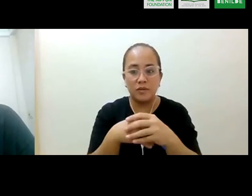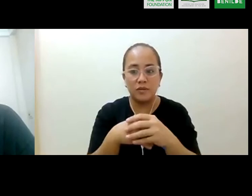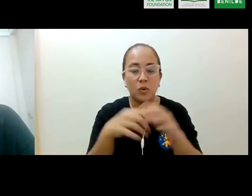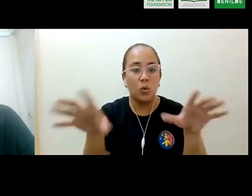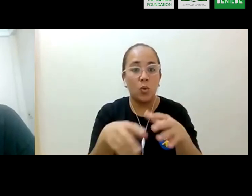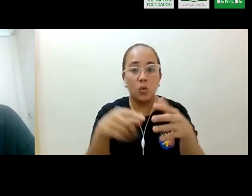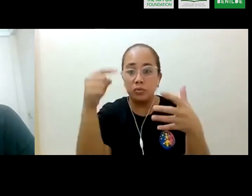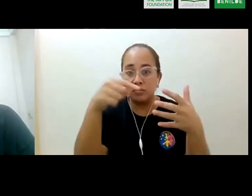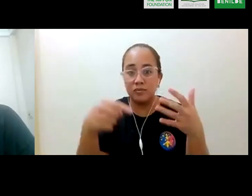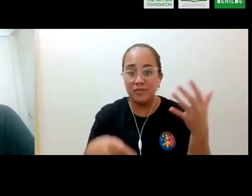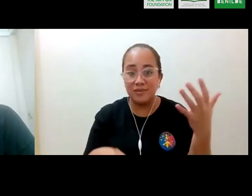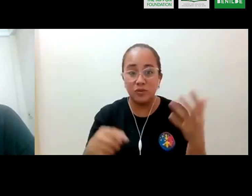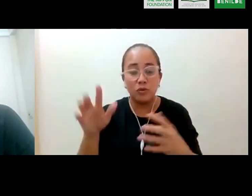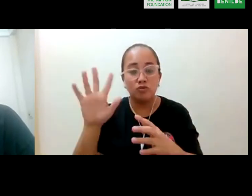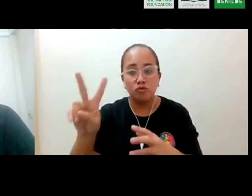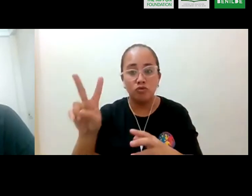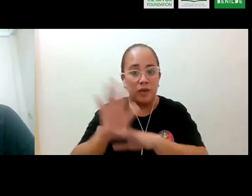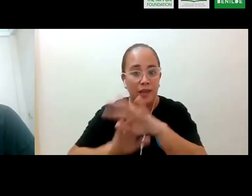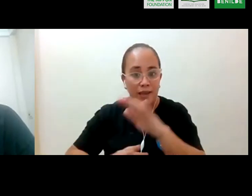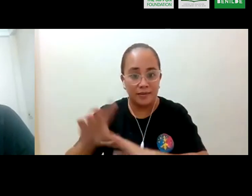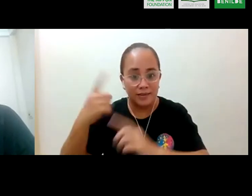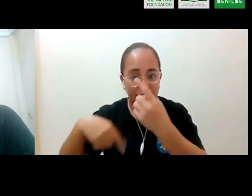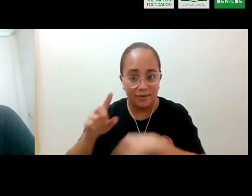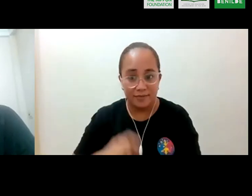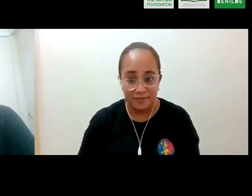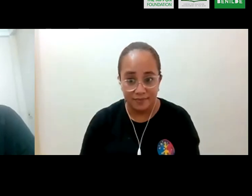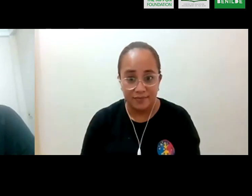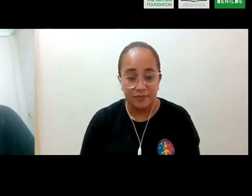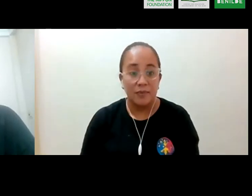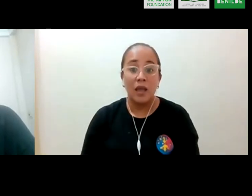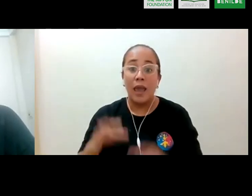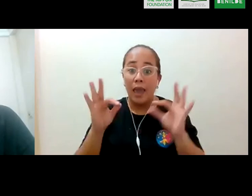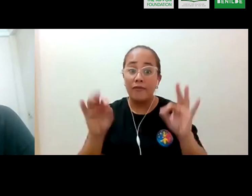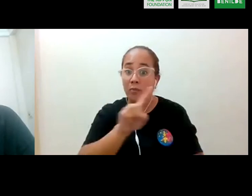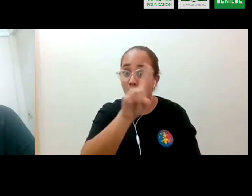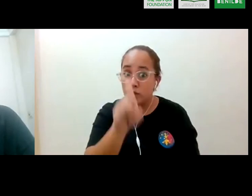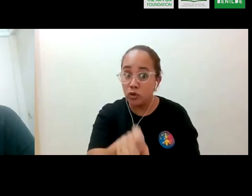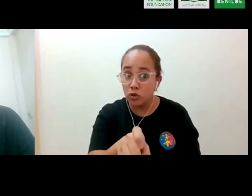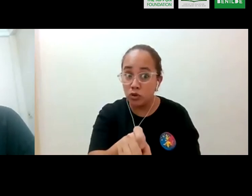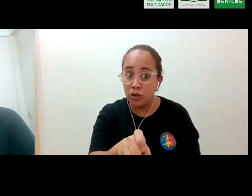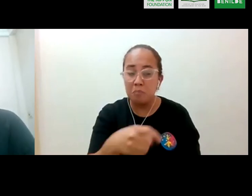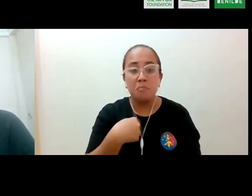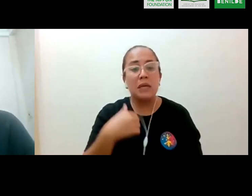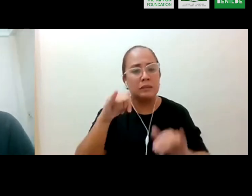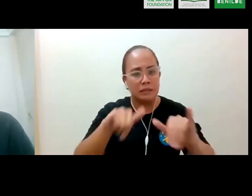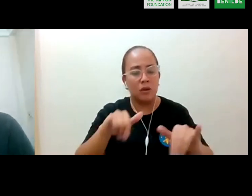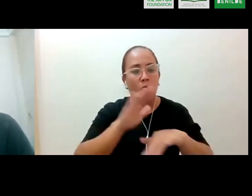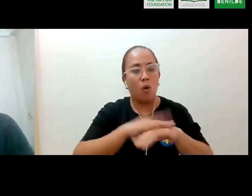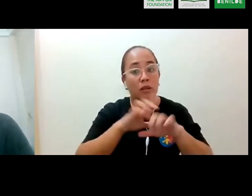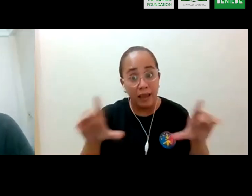things that you're doing on the two-handed sign. And if you have questions, I will stay online